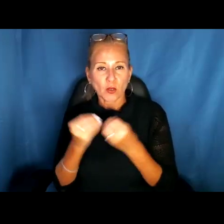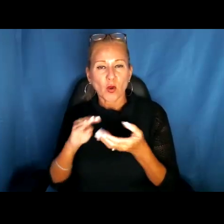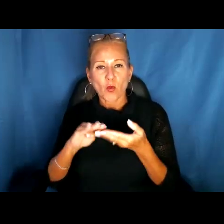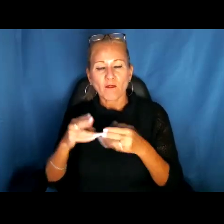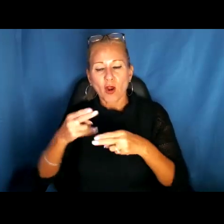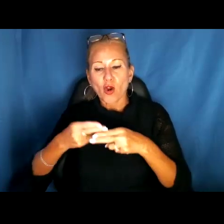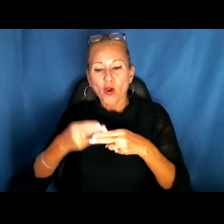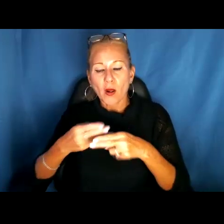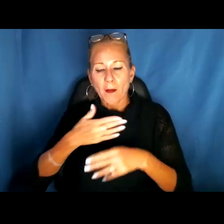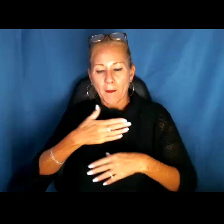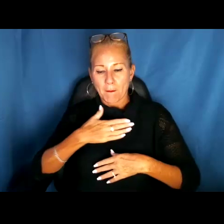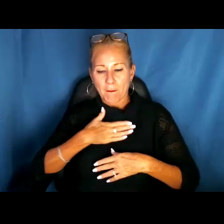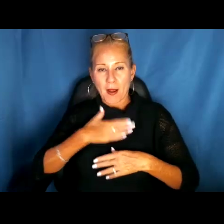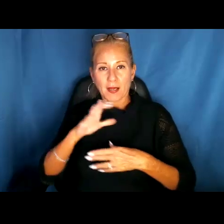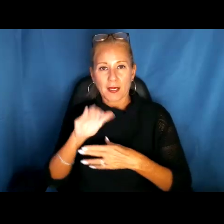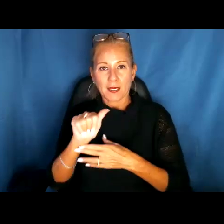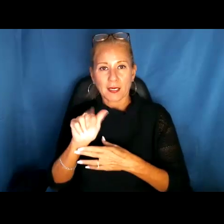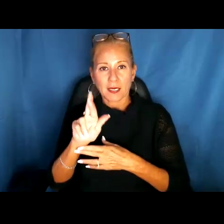called My Care Ohio.